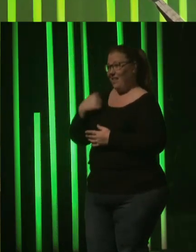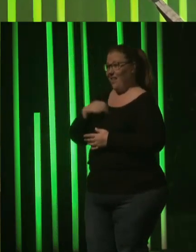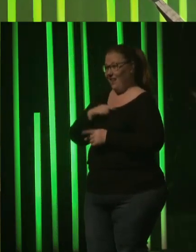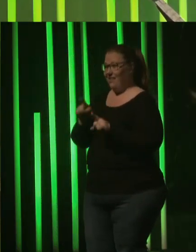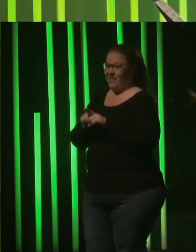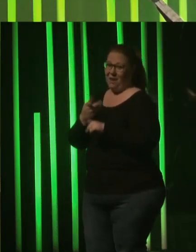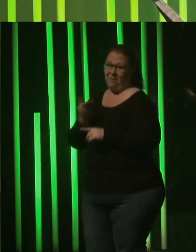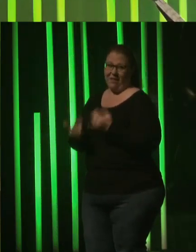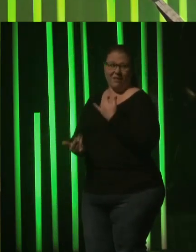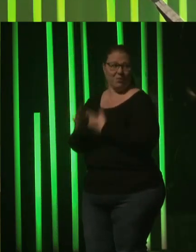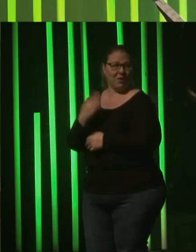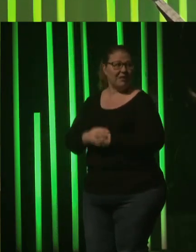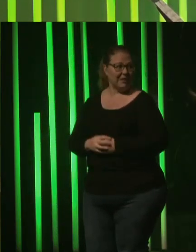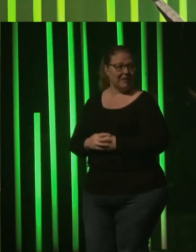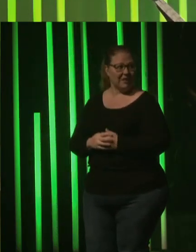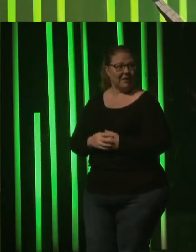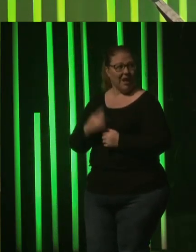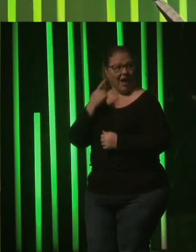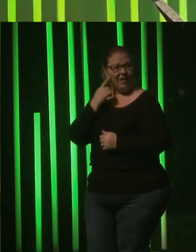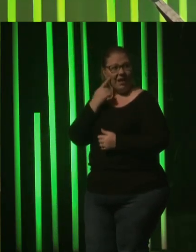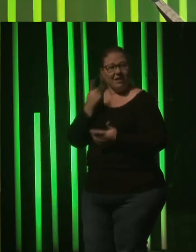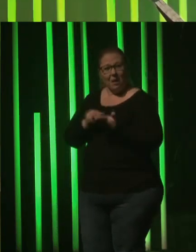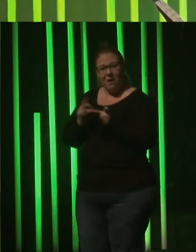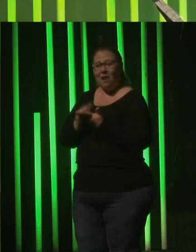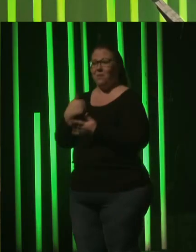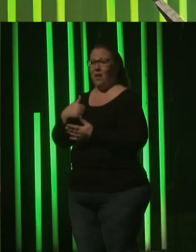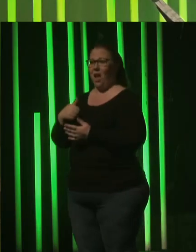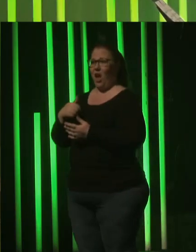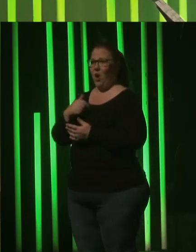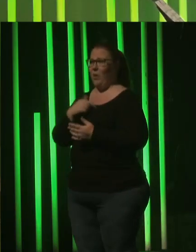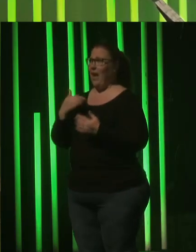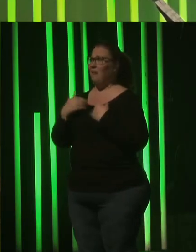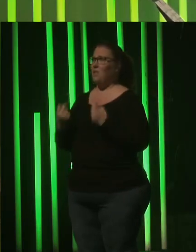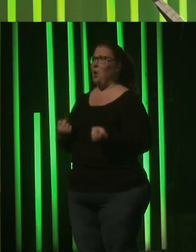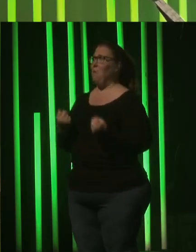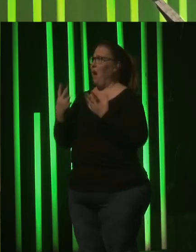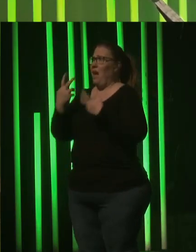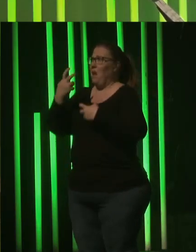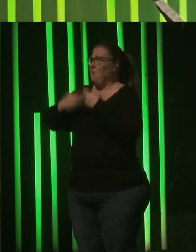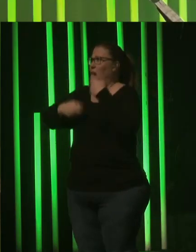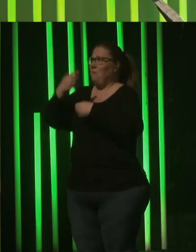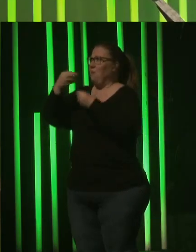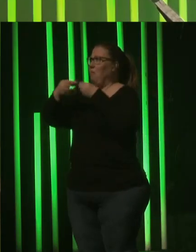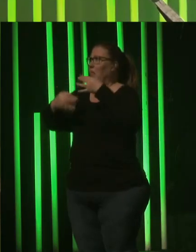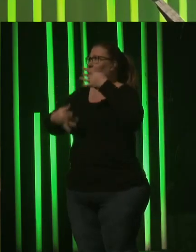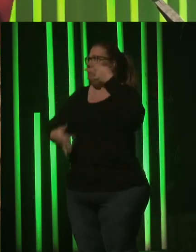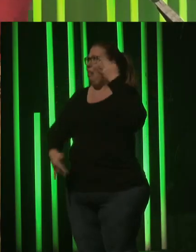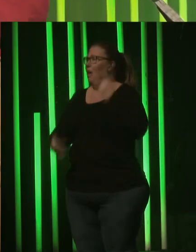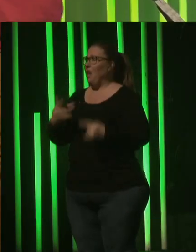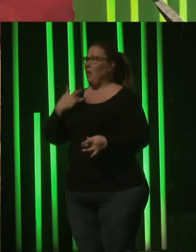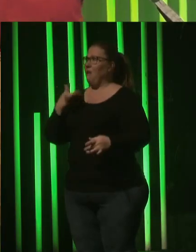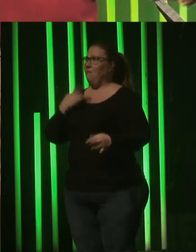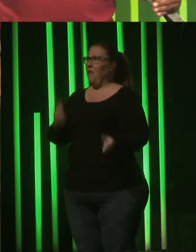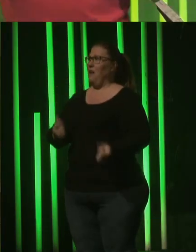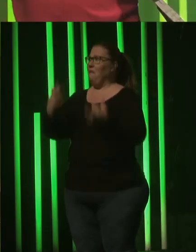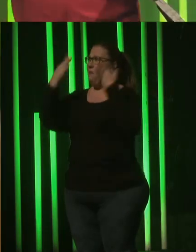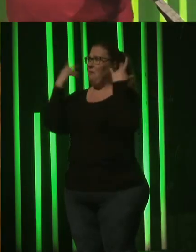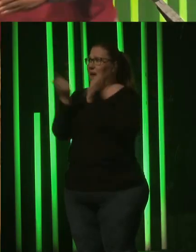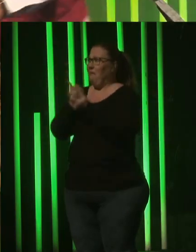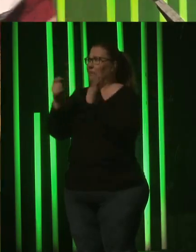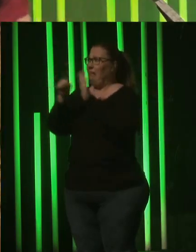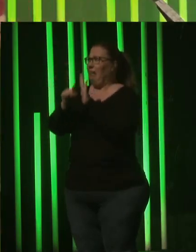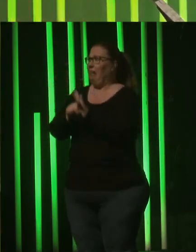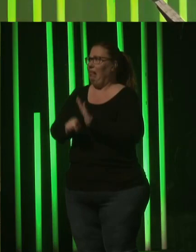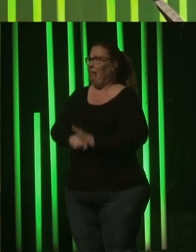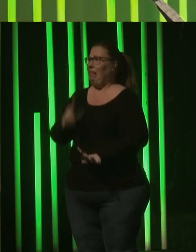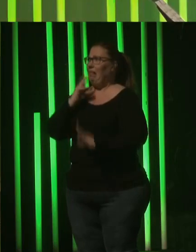this morning. I think sometimes we can come with so many problems and we can be just so overwhelmed by all of the conditions that we're